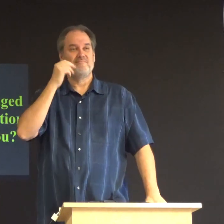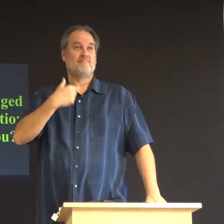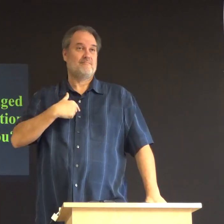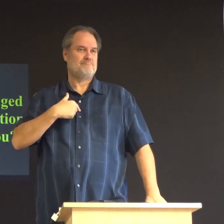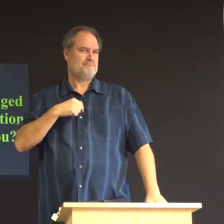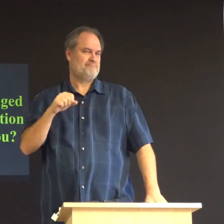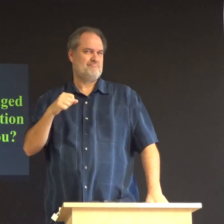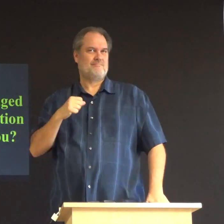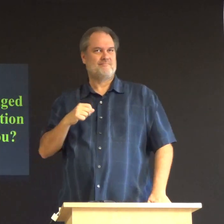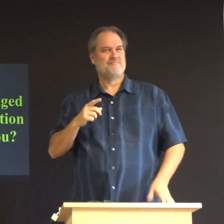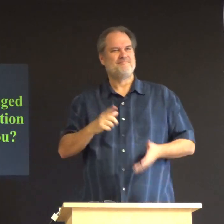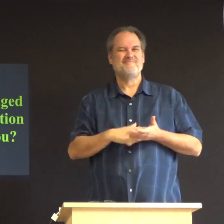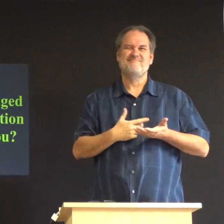Now maybe you were thinking,